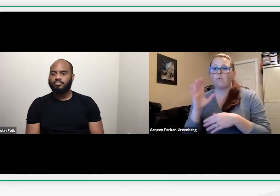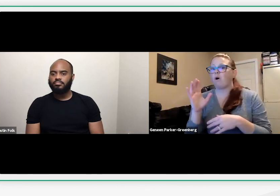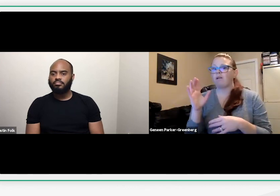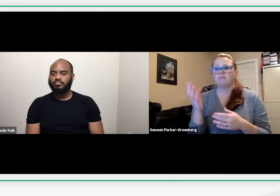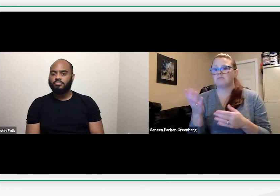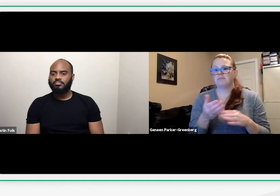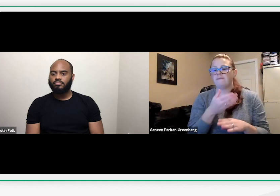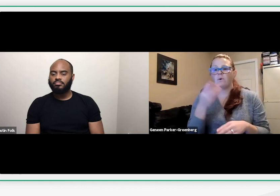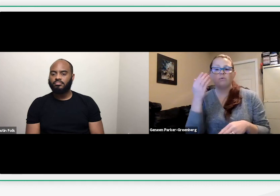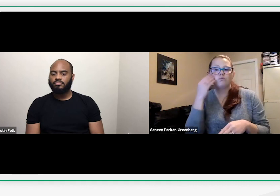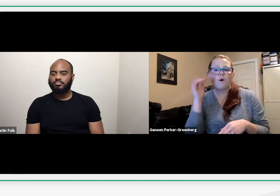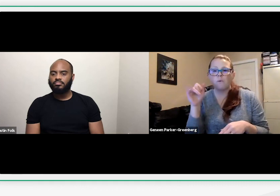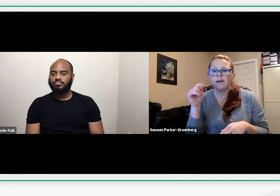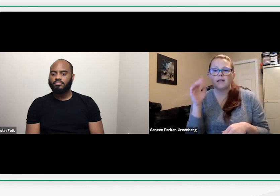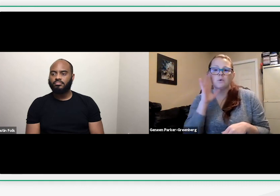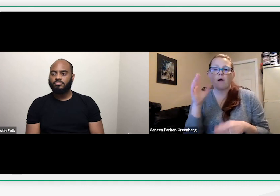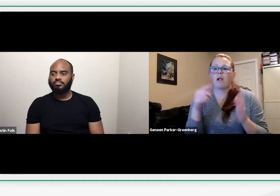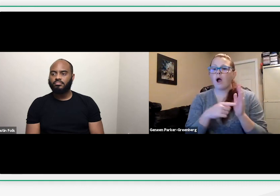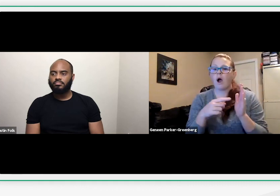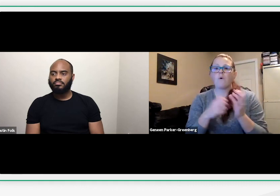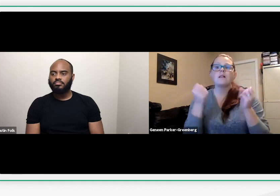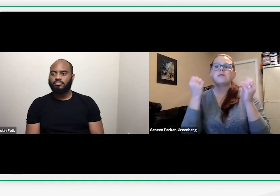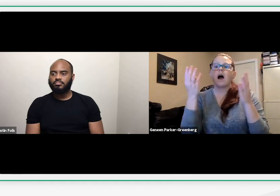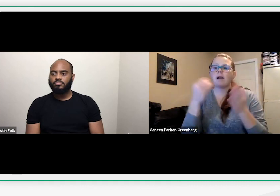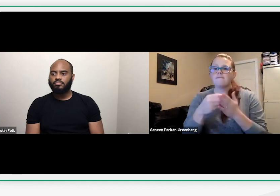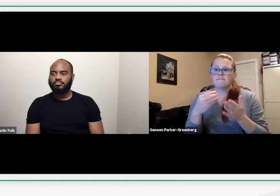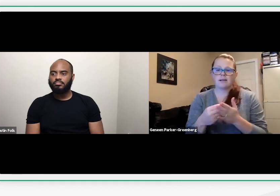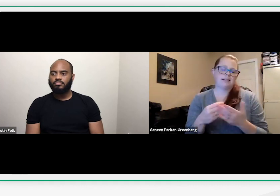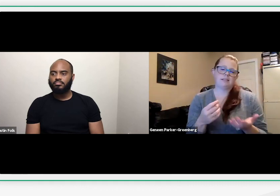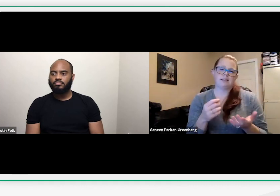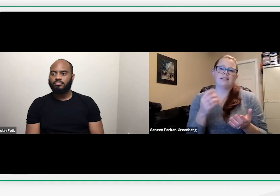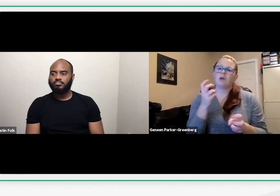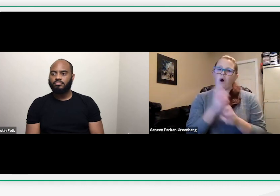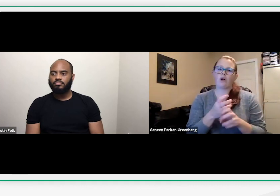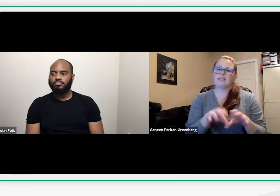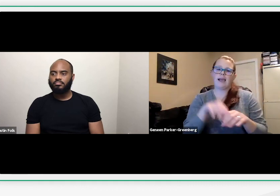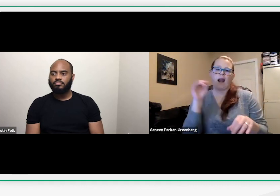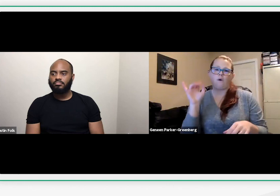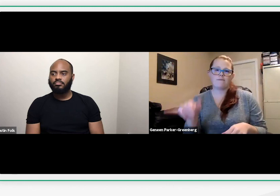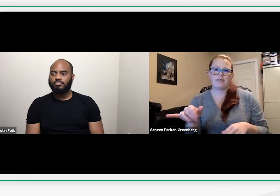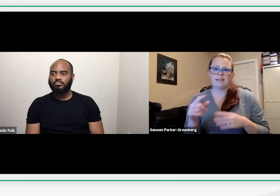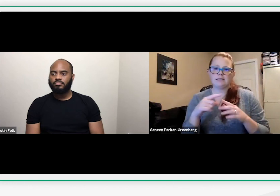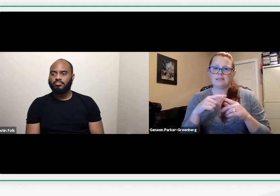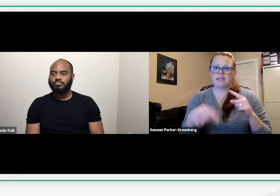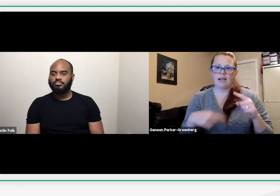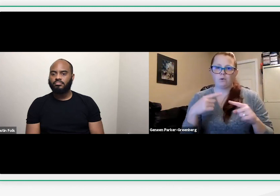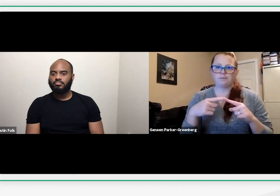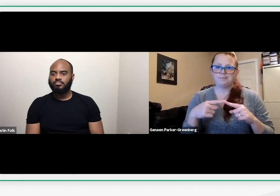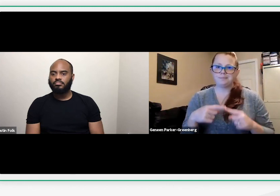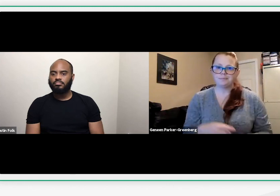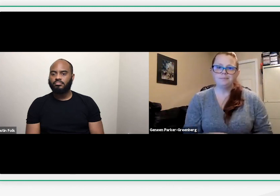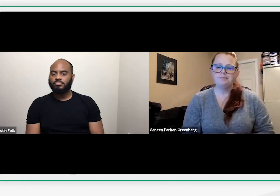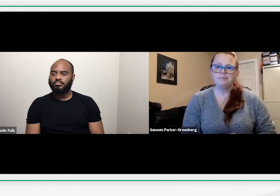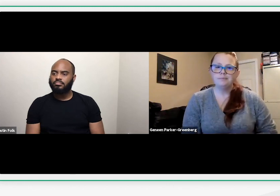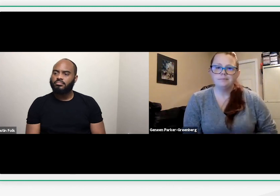trap where you need to take out another payday loan over and over again. And before you know, you're going to be in a lot